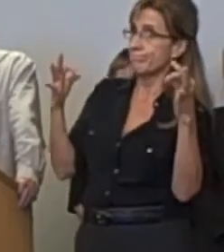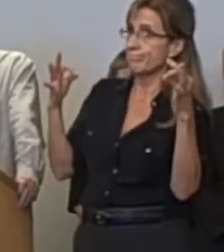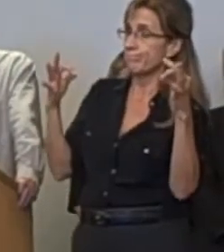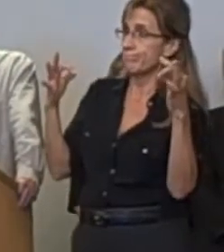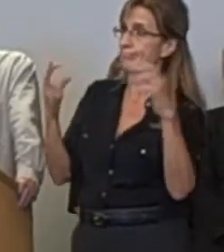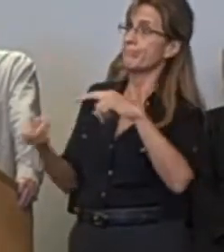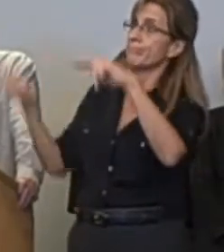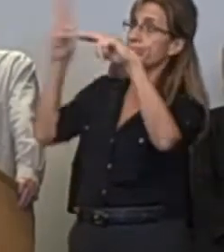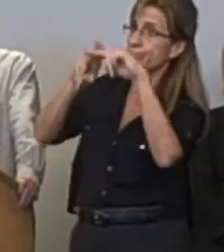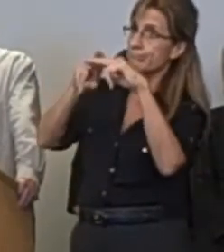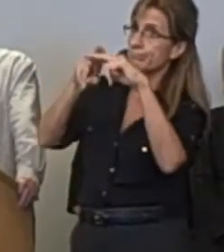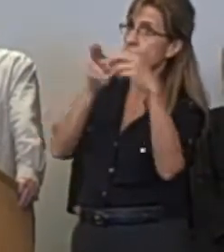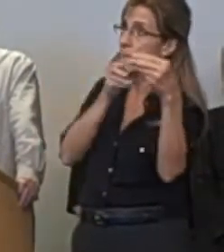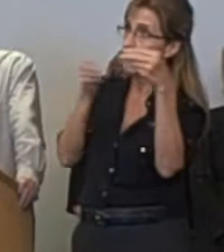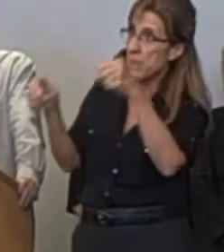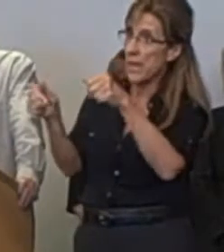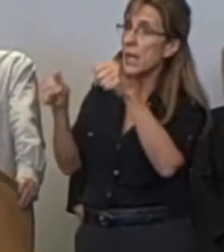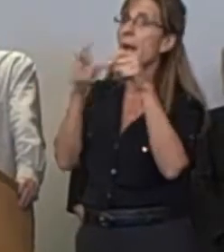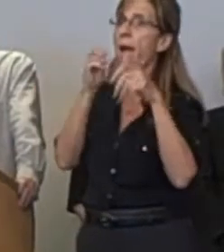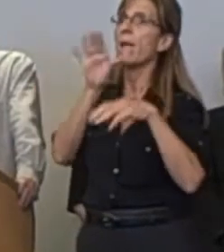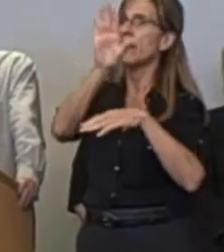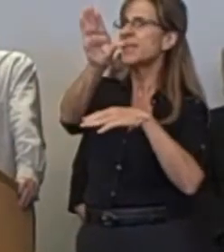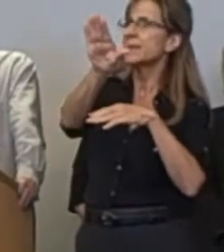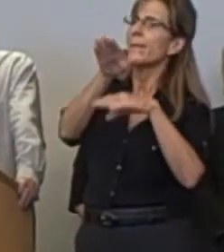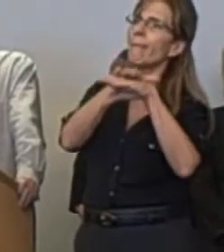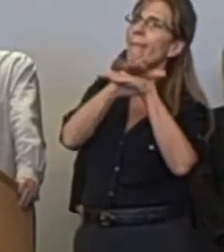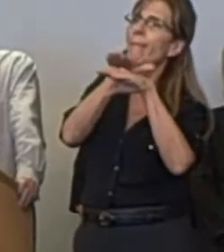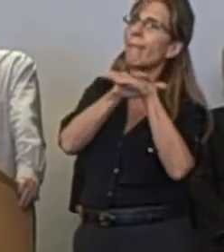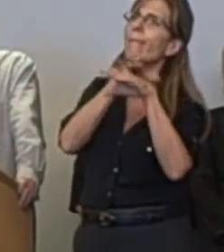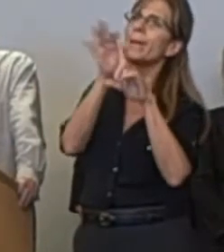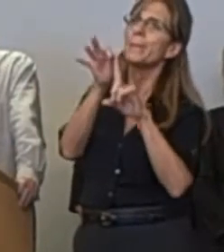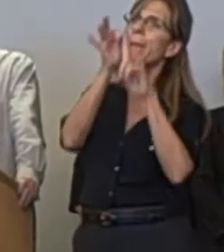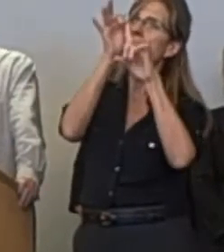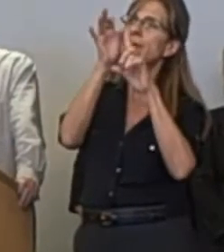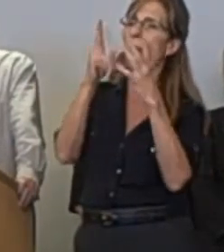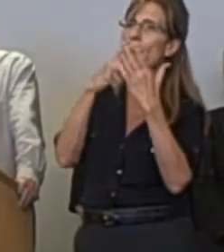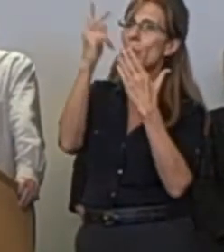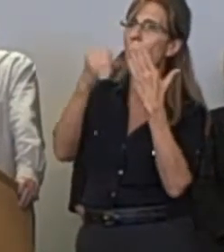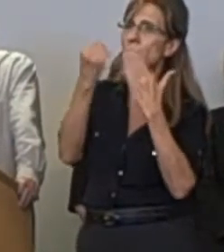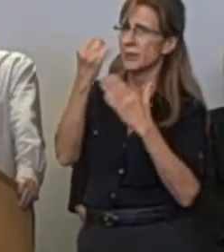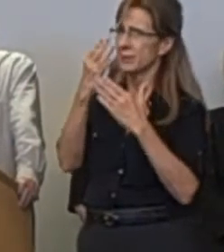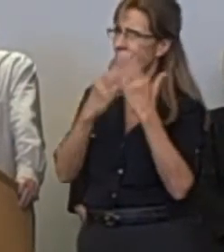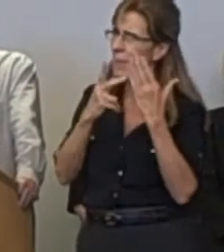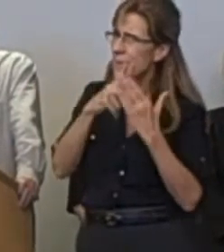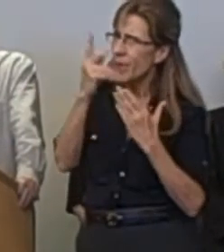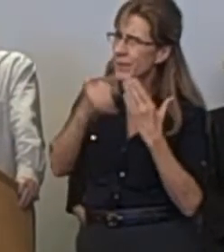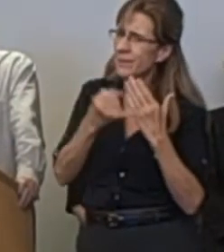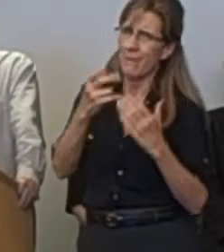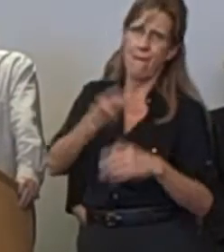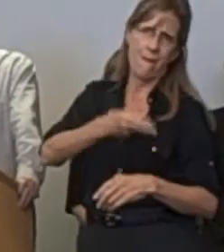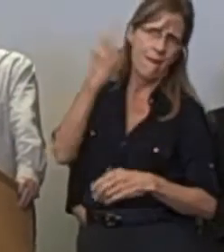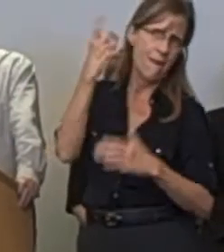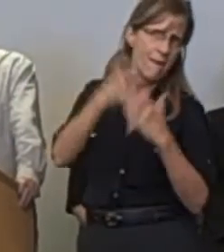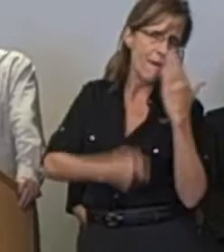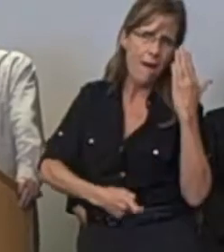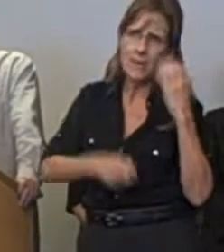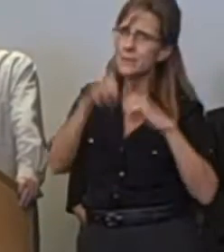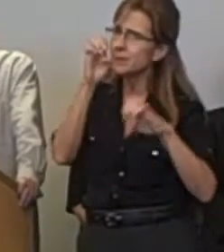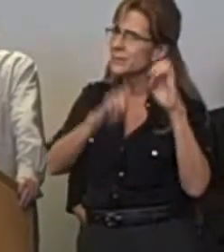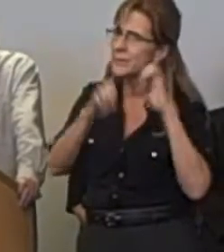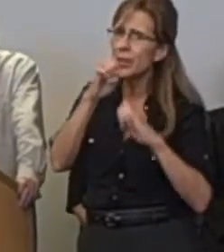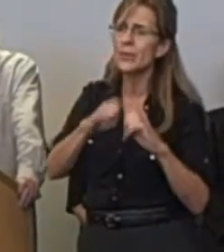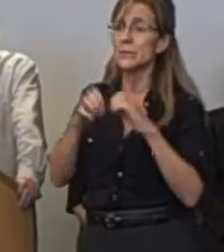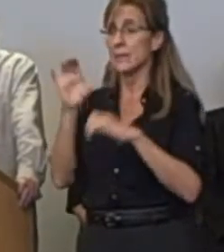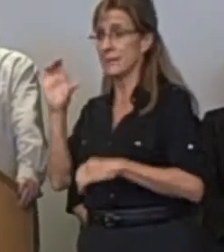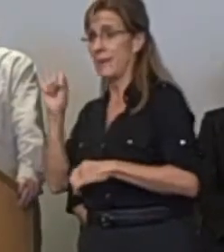fellow executives and on pet projects, some of which are high-cost experiments that would move the CSU